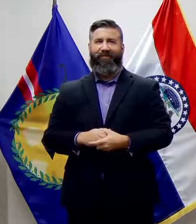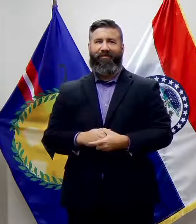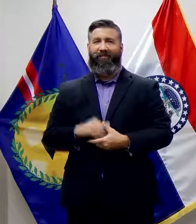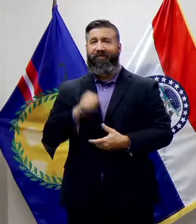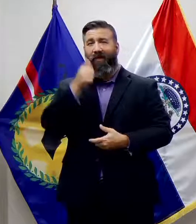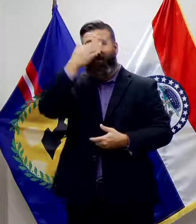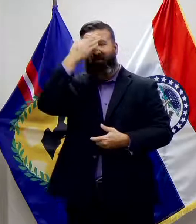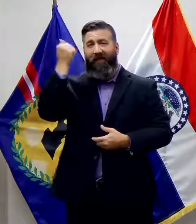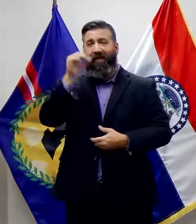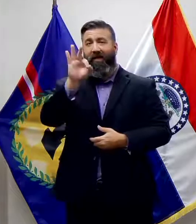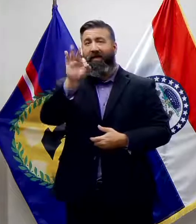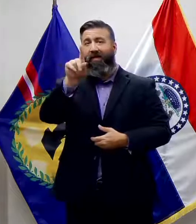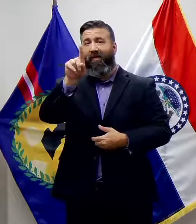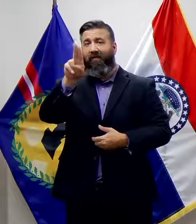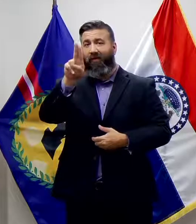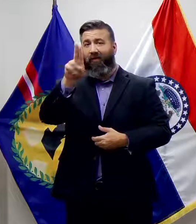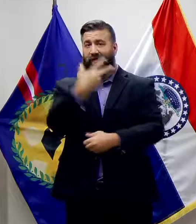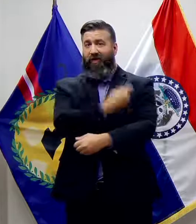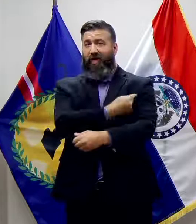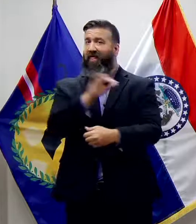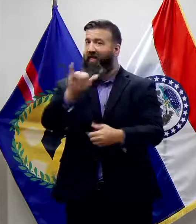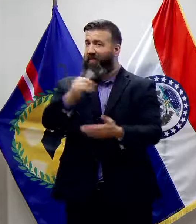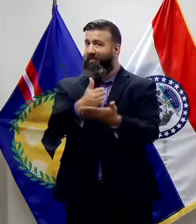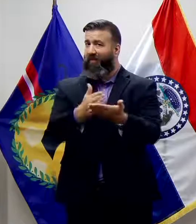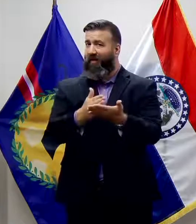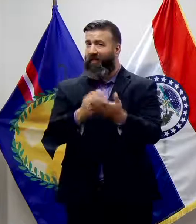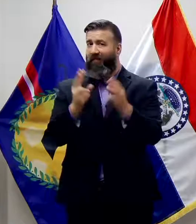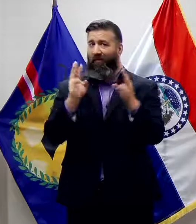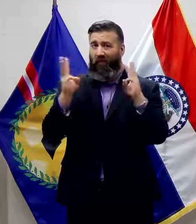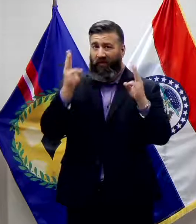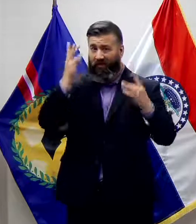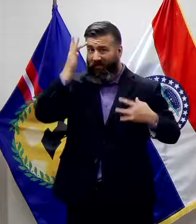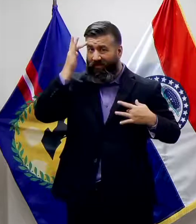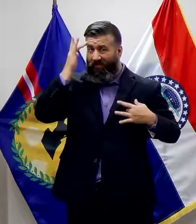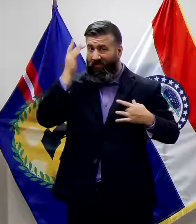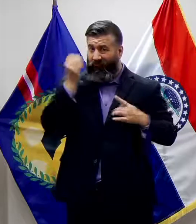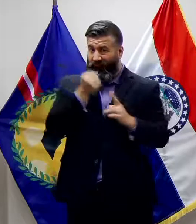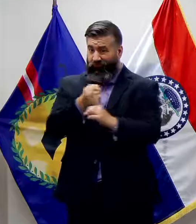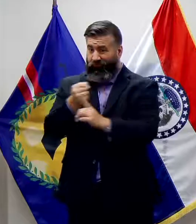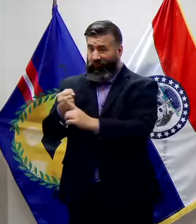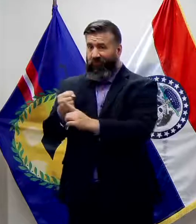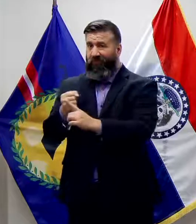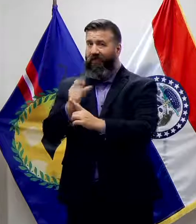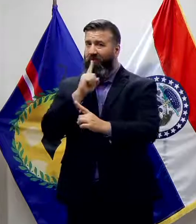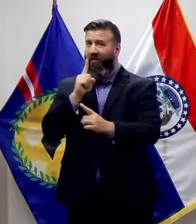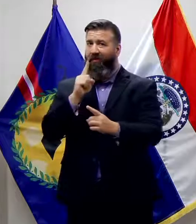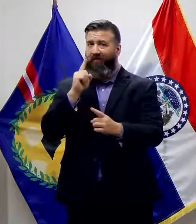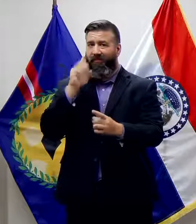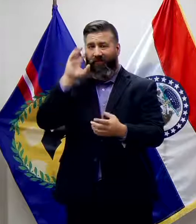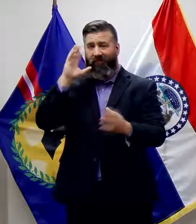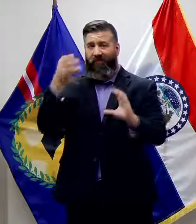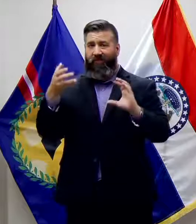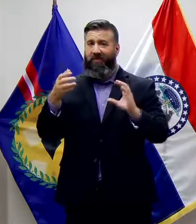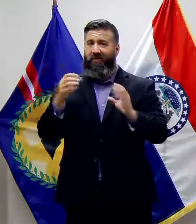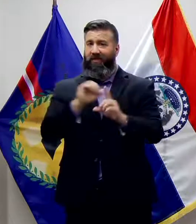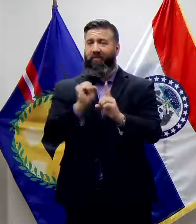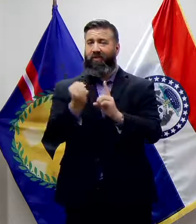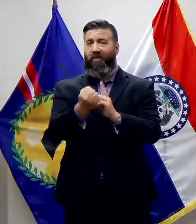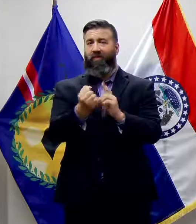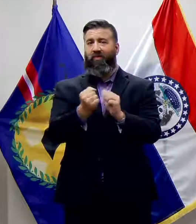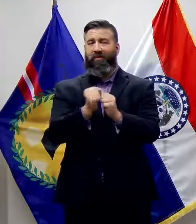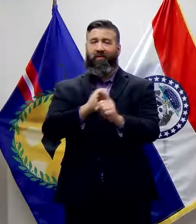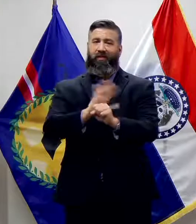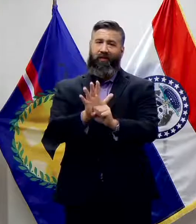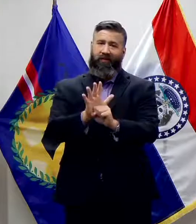Don't forget to get your flu shot. That's part of winter illnesses. It certainly confuses and complicates the picture with